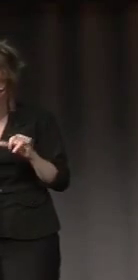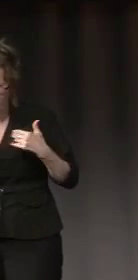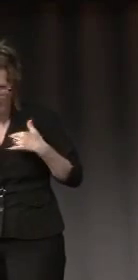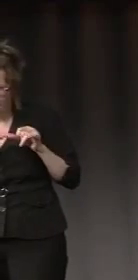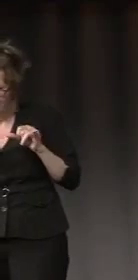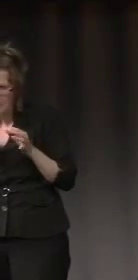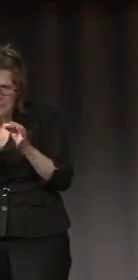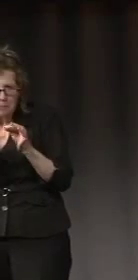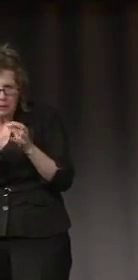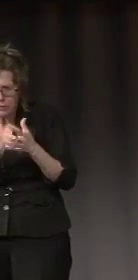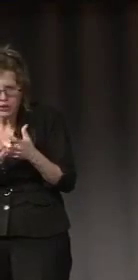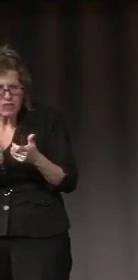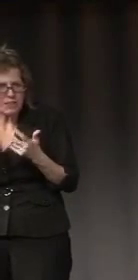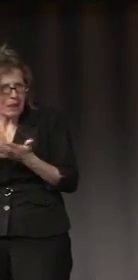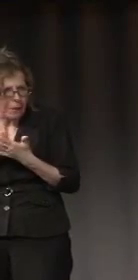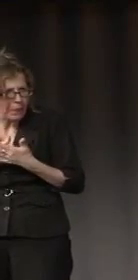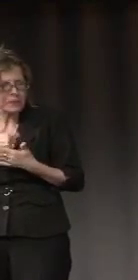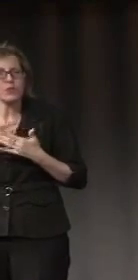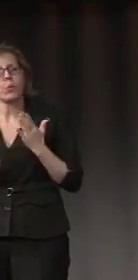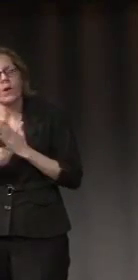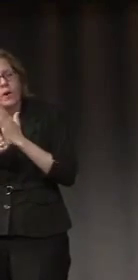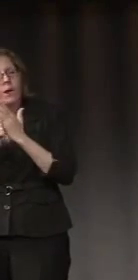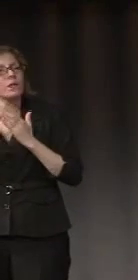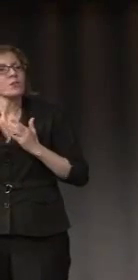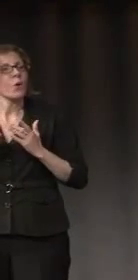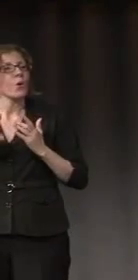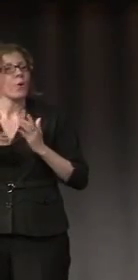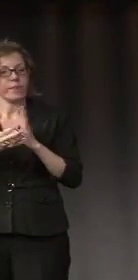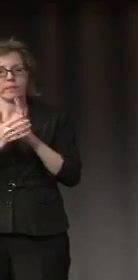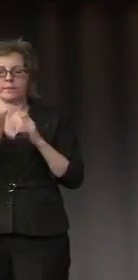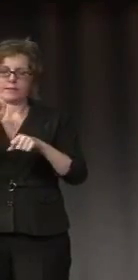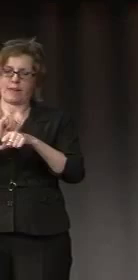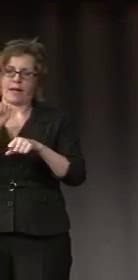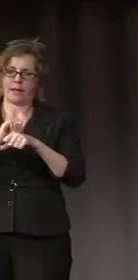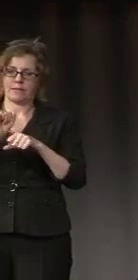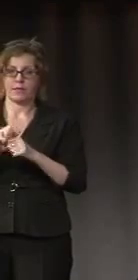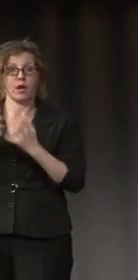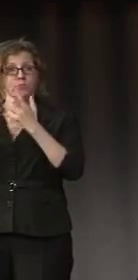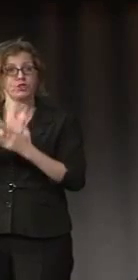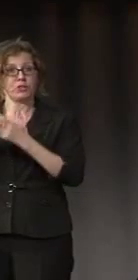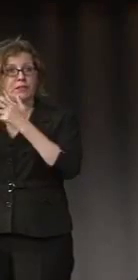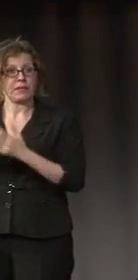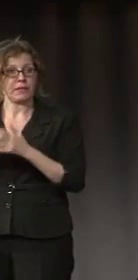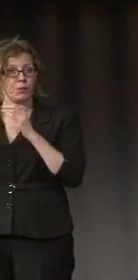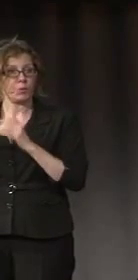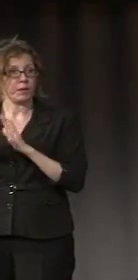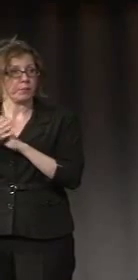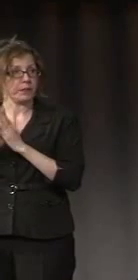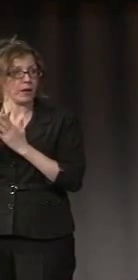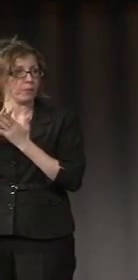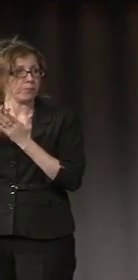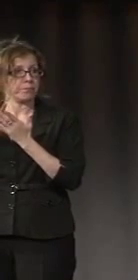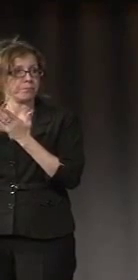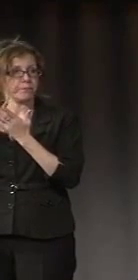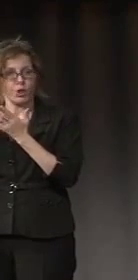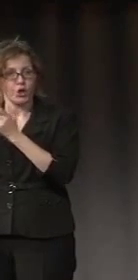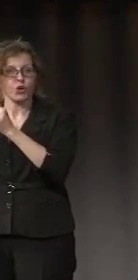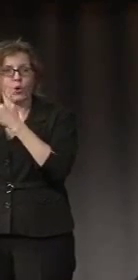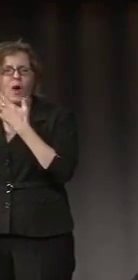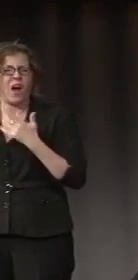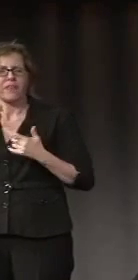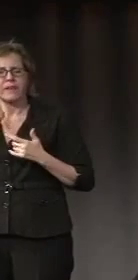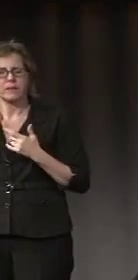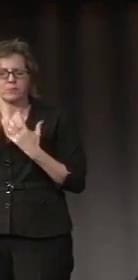I think the task is not to say, is the machine going to be doing this or not? I mean, this is, of course, not what you are doing, because in your papers, many times you